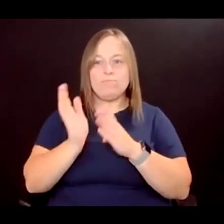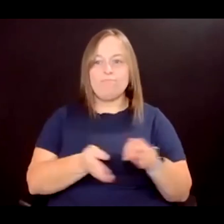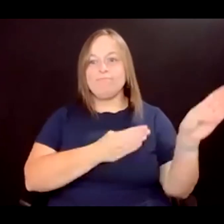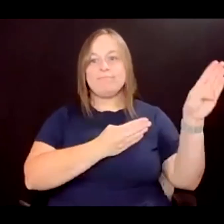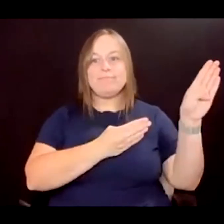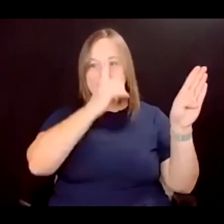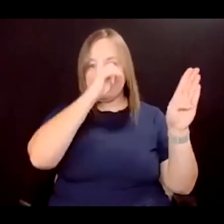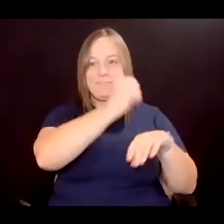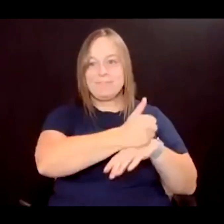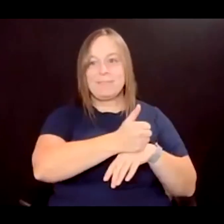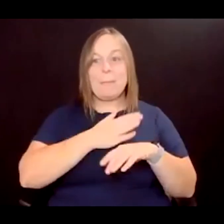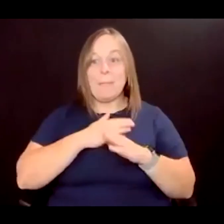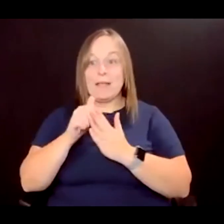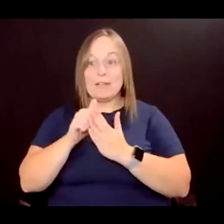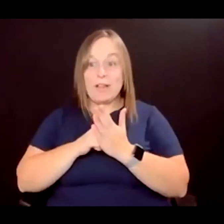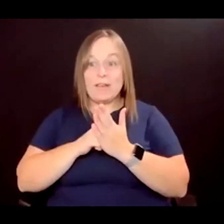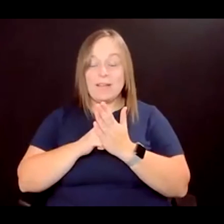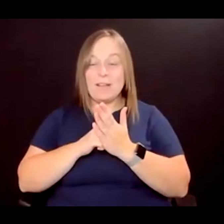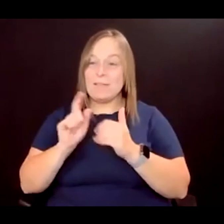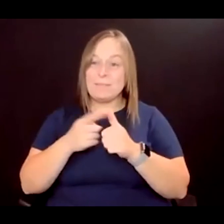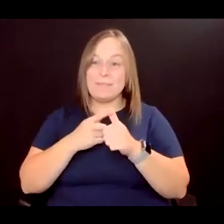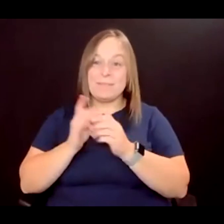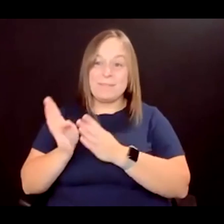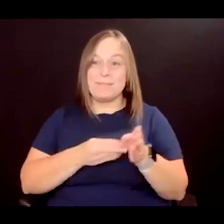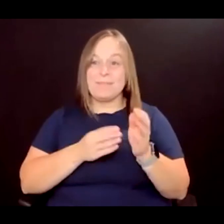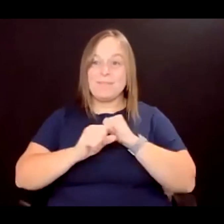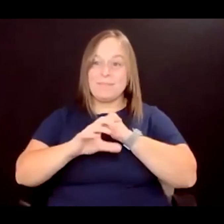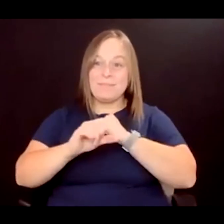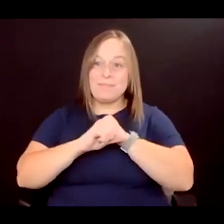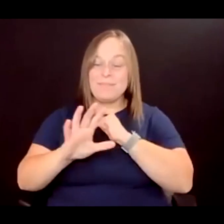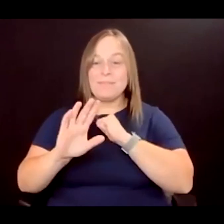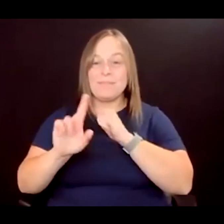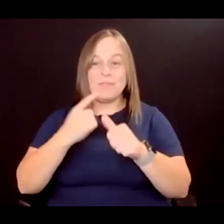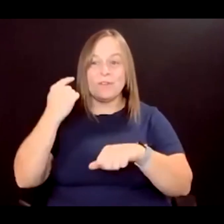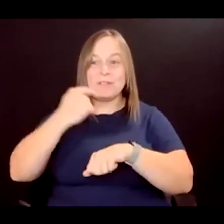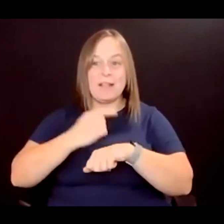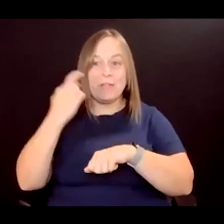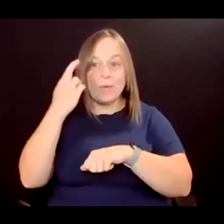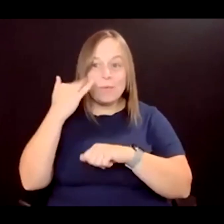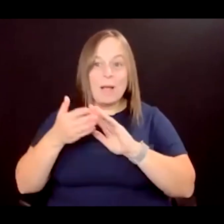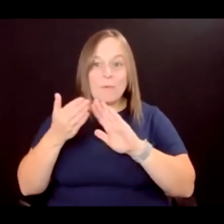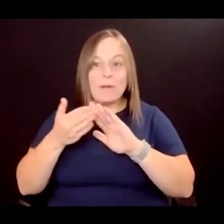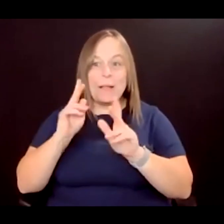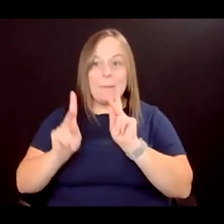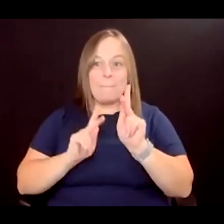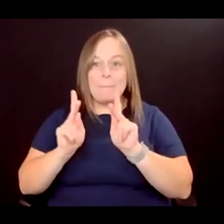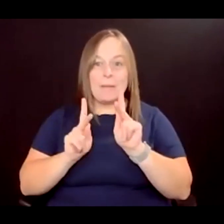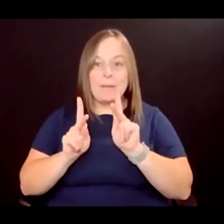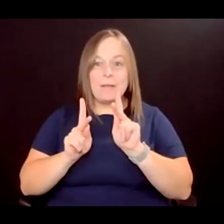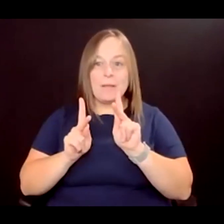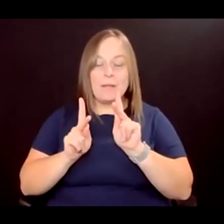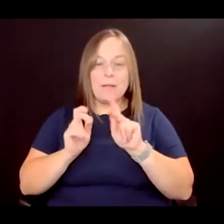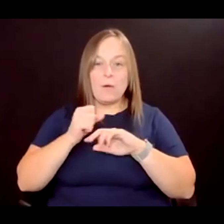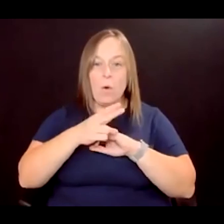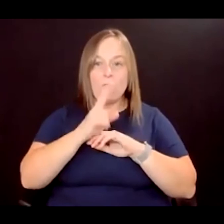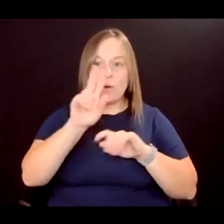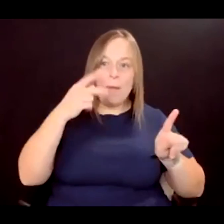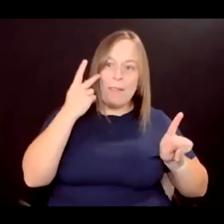went forth with that agenda in not a very good way. Just to be